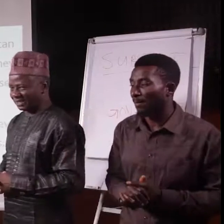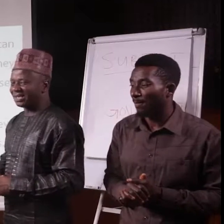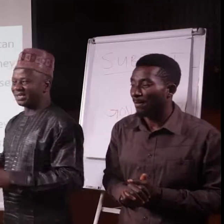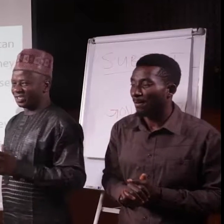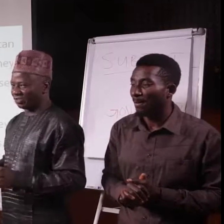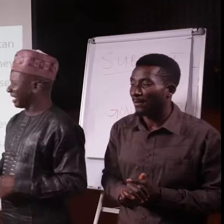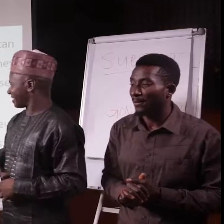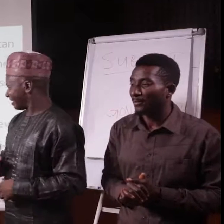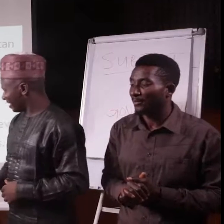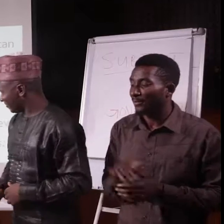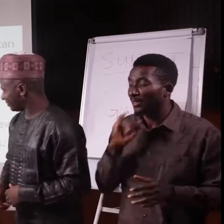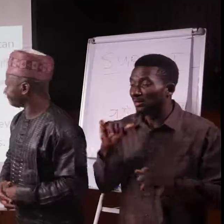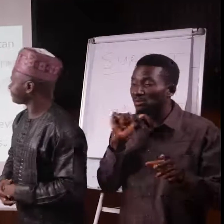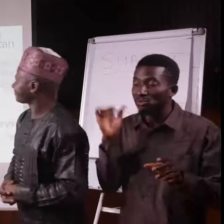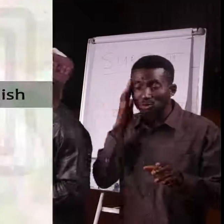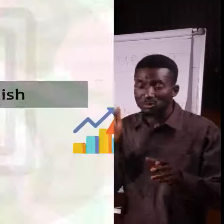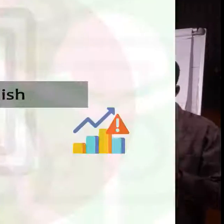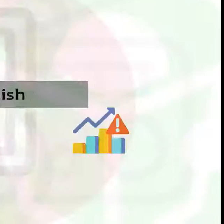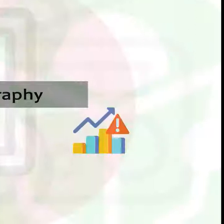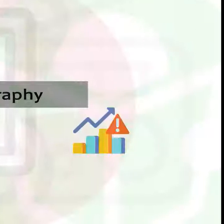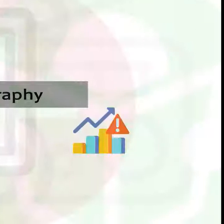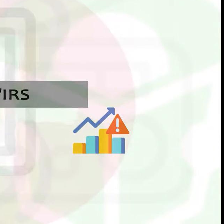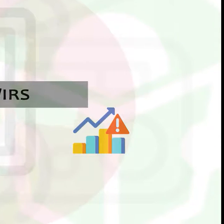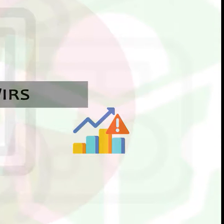to be paid is known as levy.